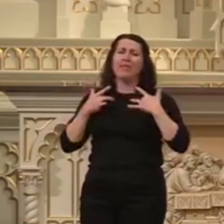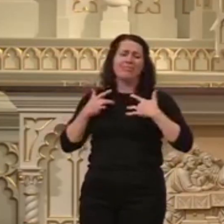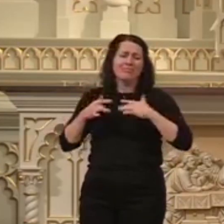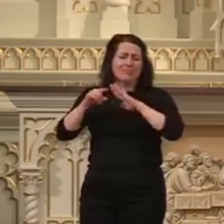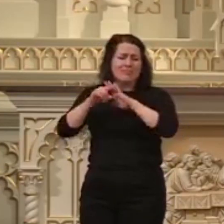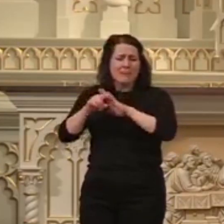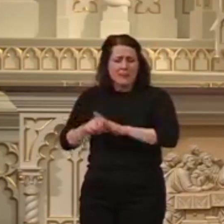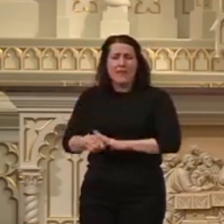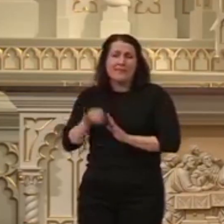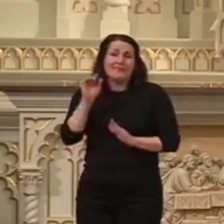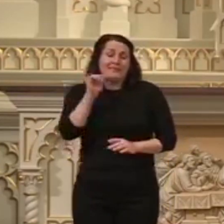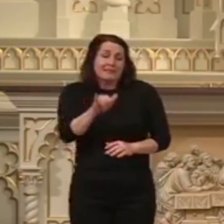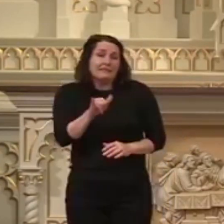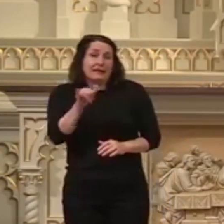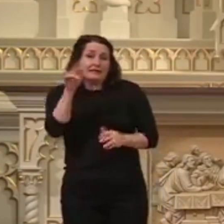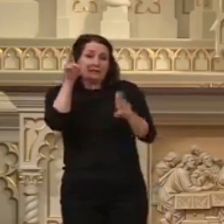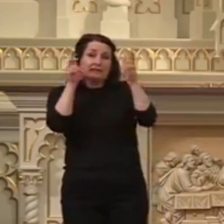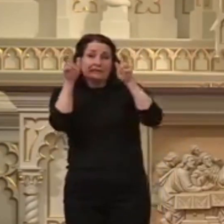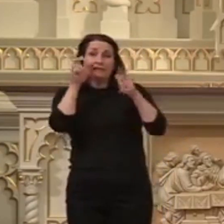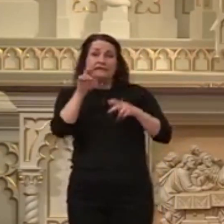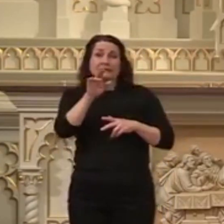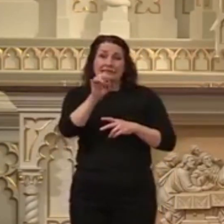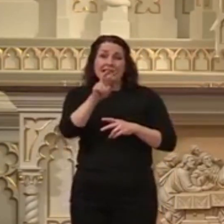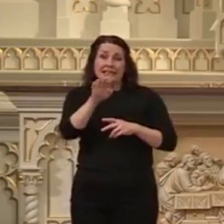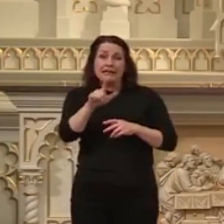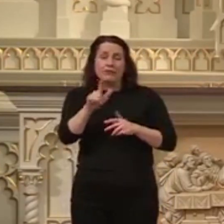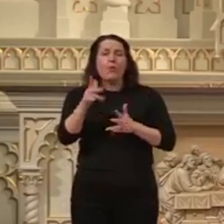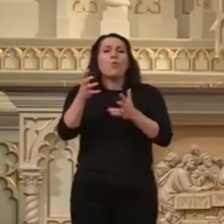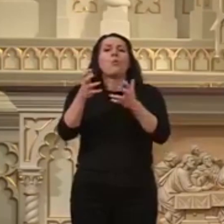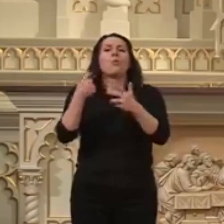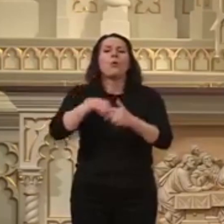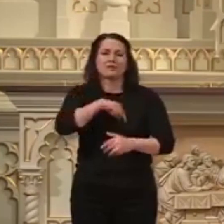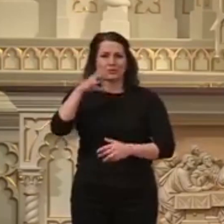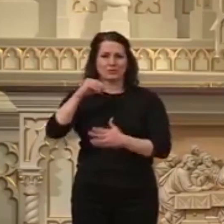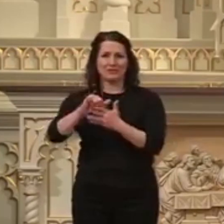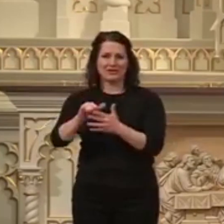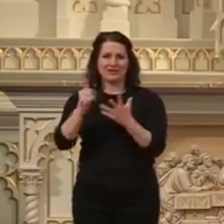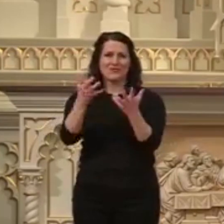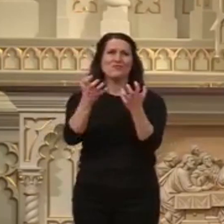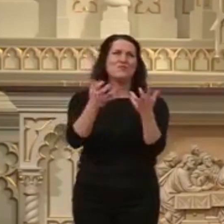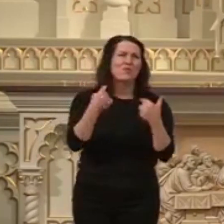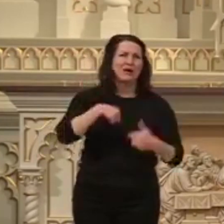one wants to bring into our presence at this time.